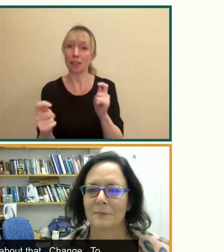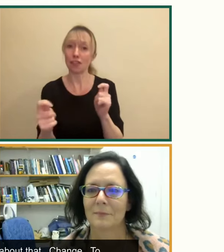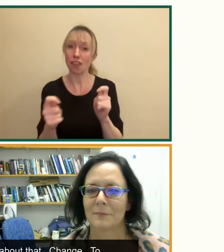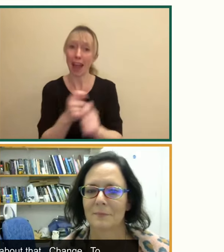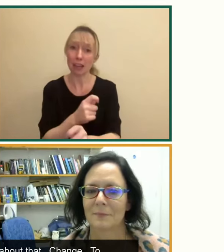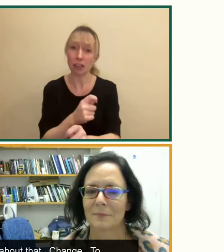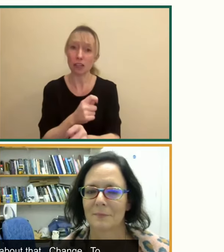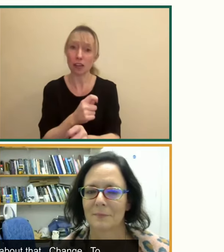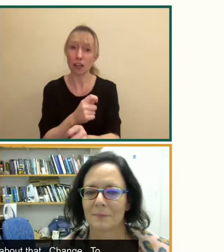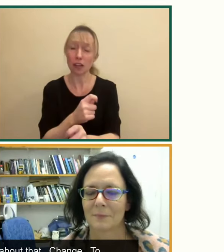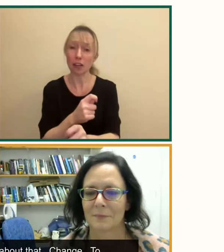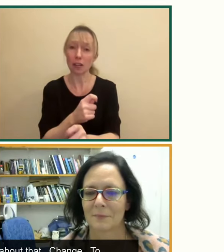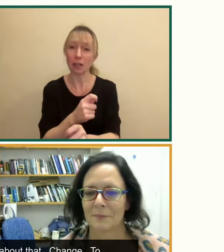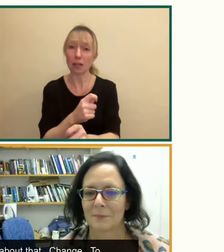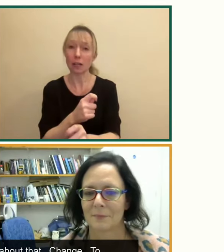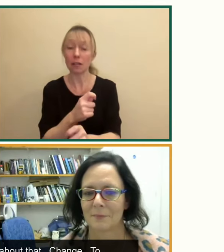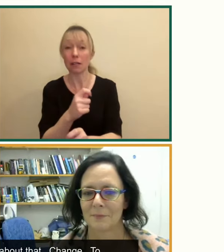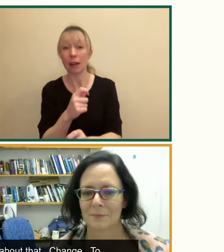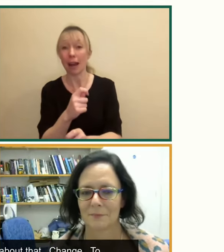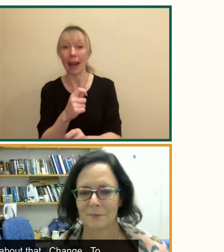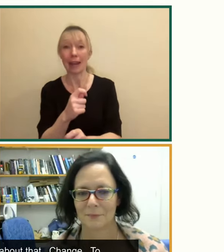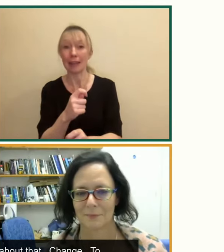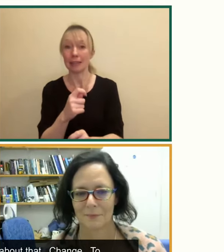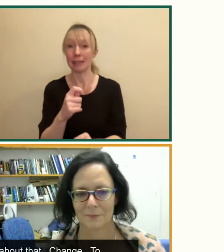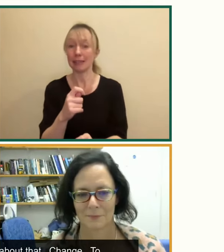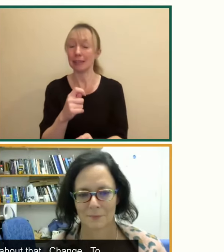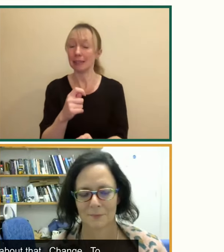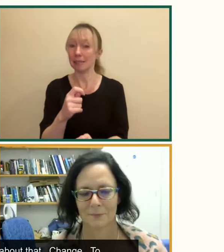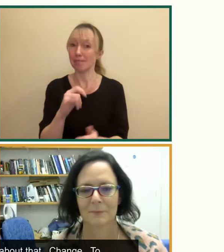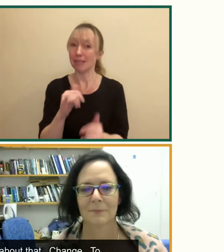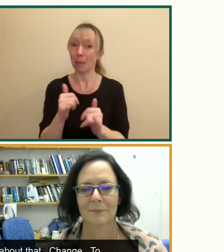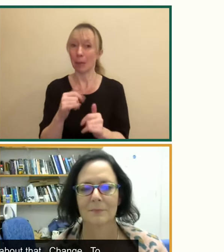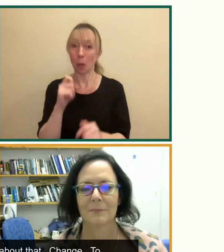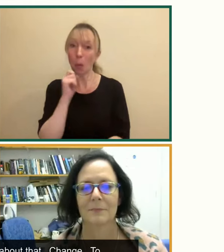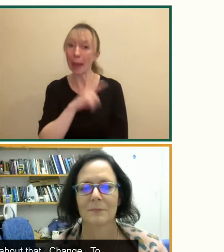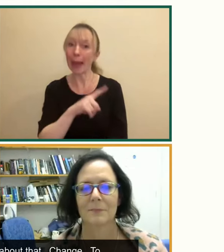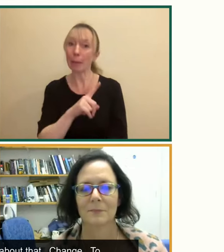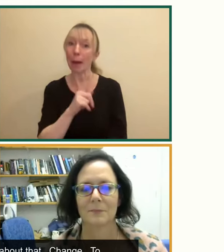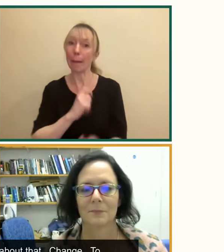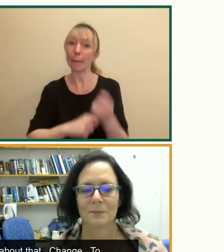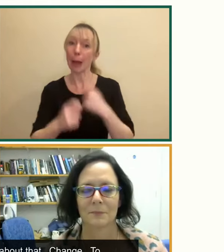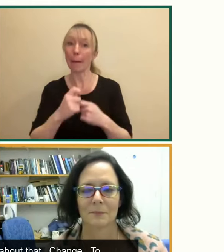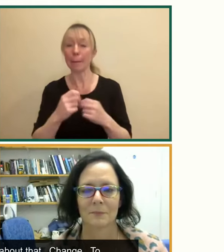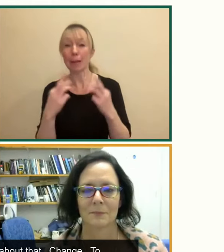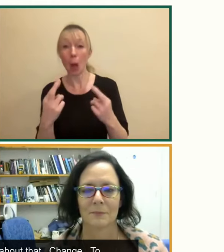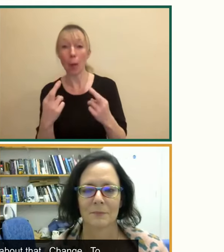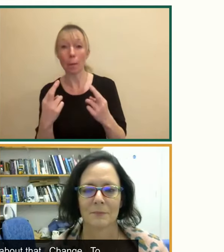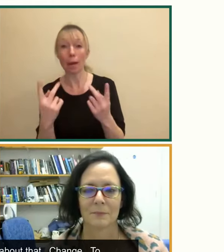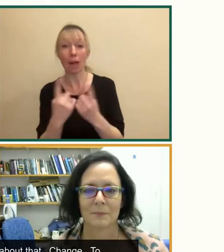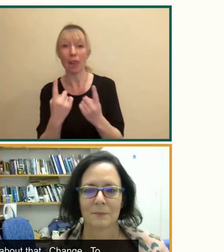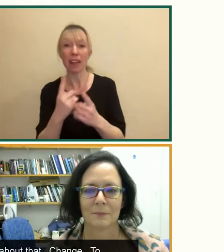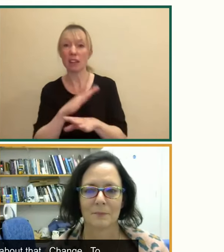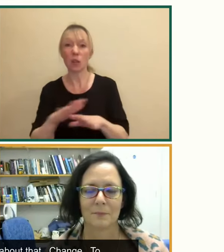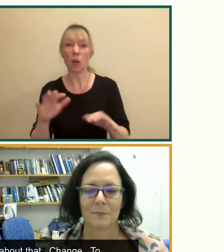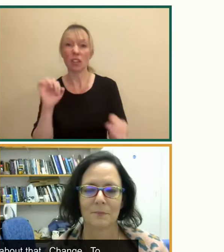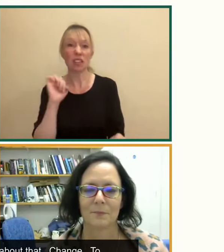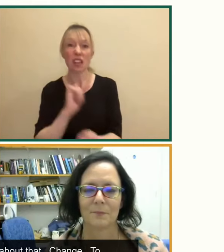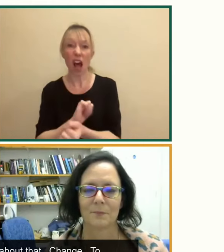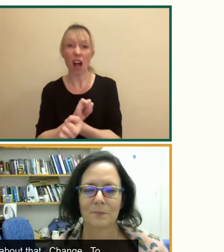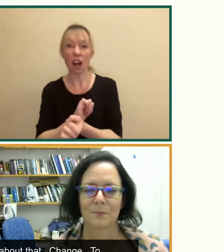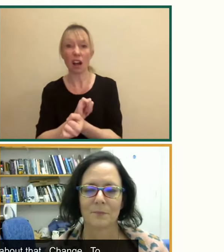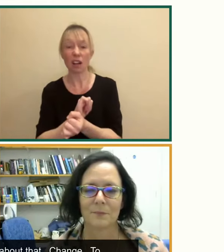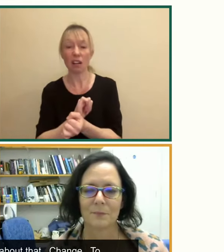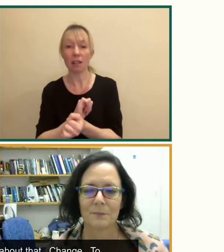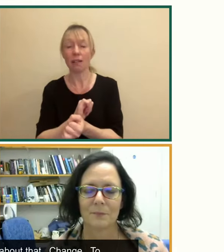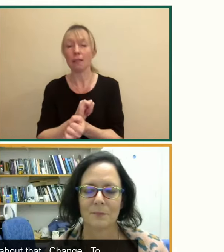source, bizarrely, paradoxically, of hope, that things aren't stuck. And I've often had consultations with patients